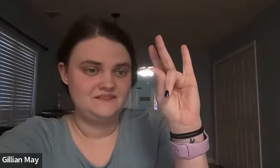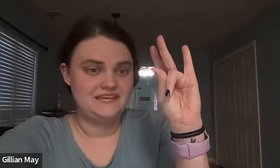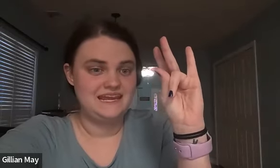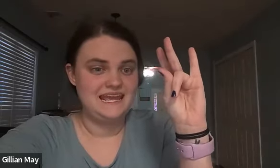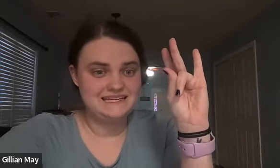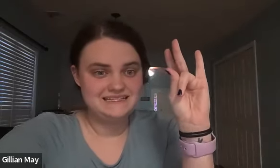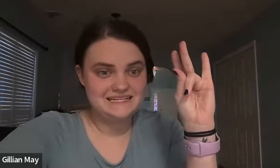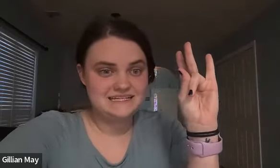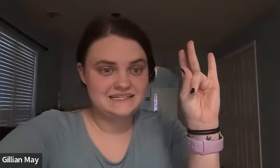Then 18.